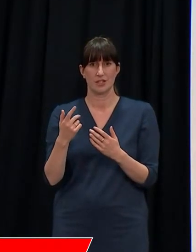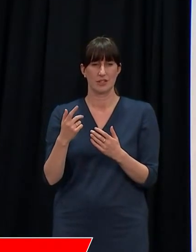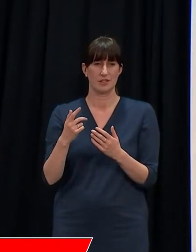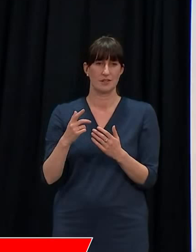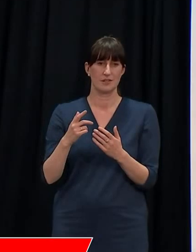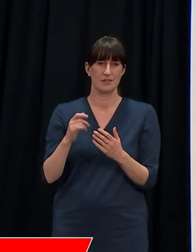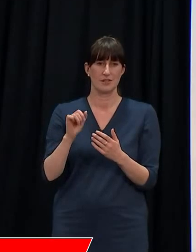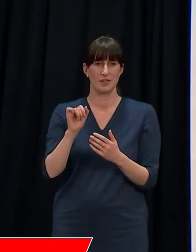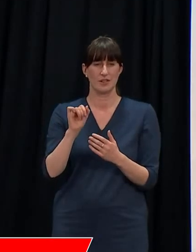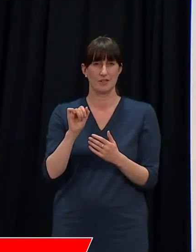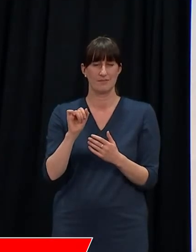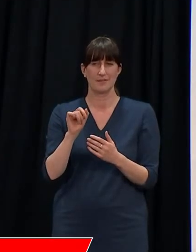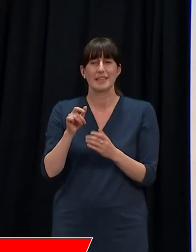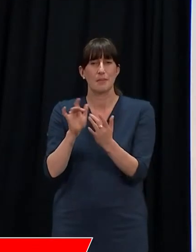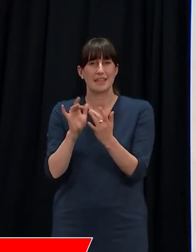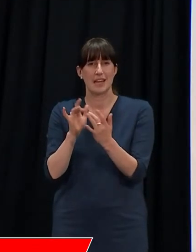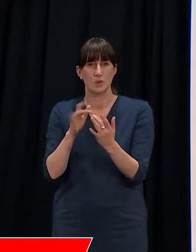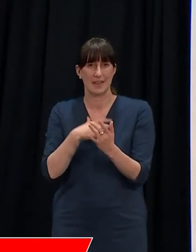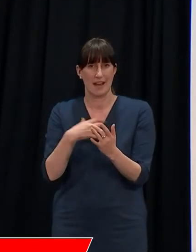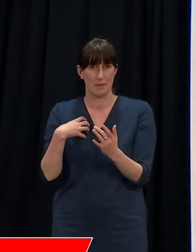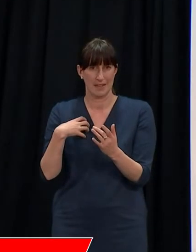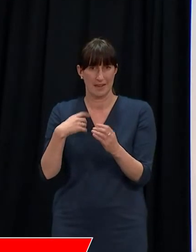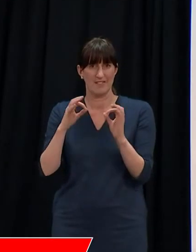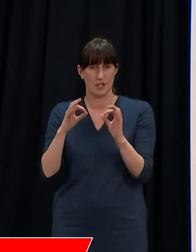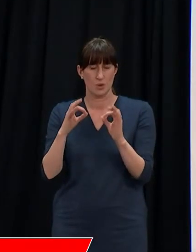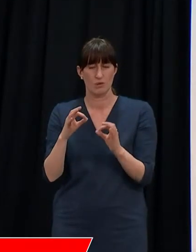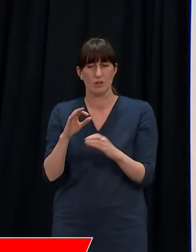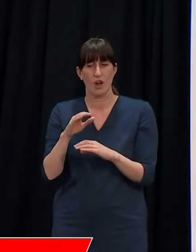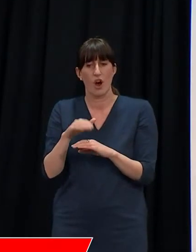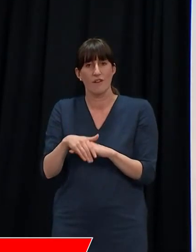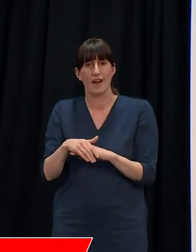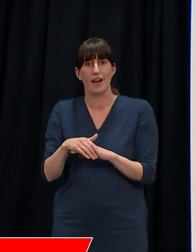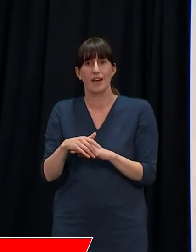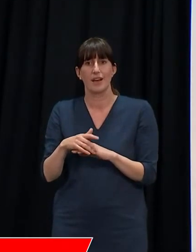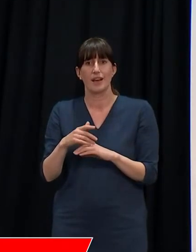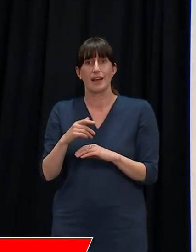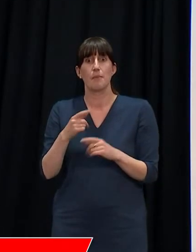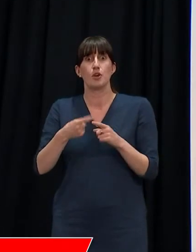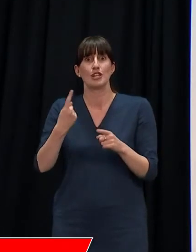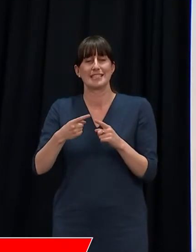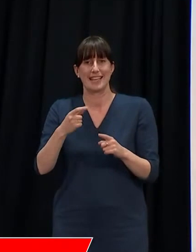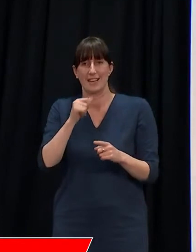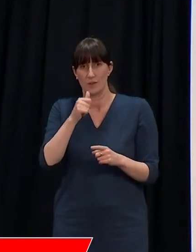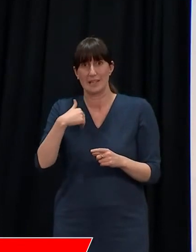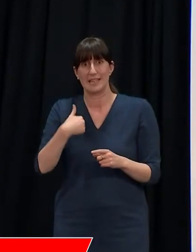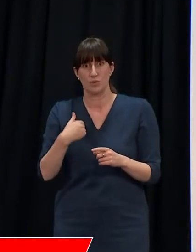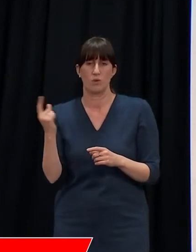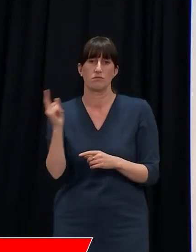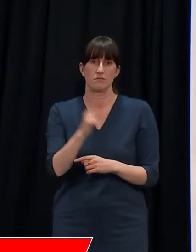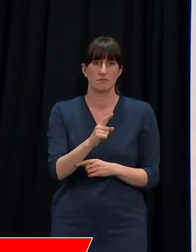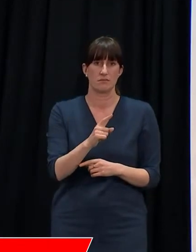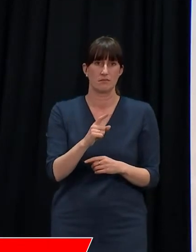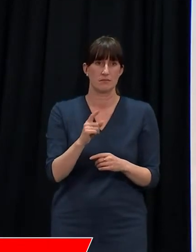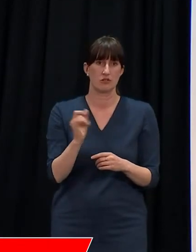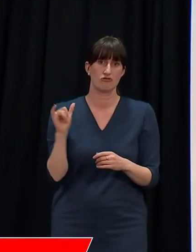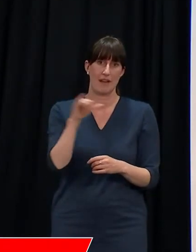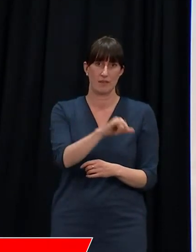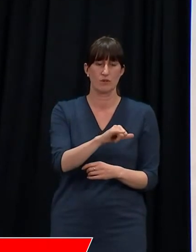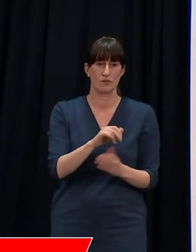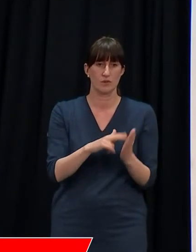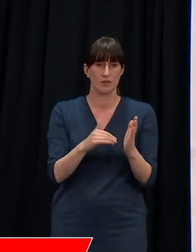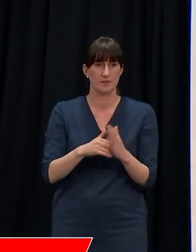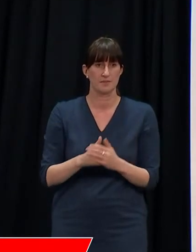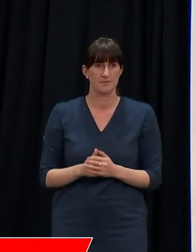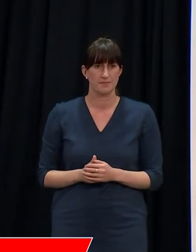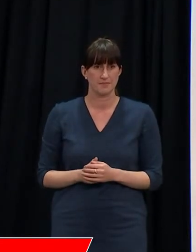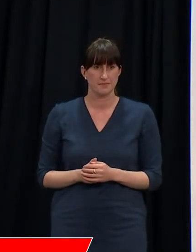think discussions around reopening the trans-Tasman bubble are a fair way away still. When the SCEG report came out almost a month ago,